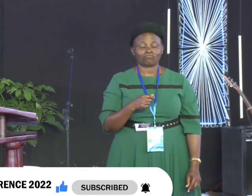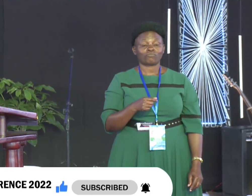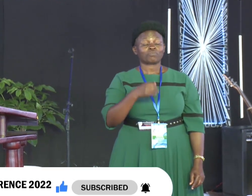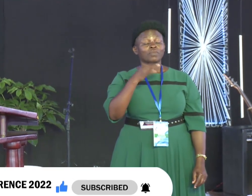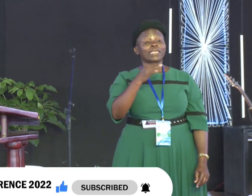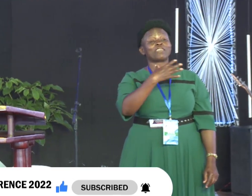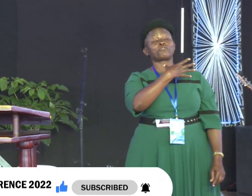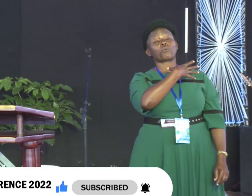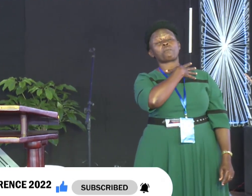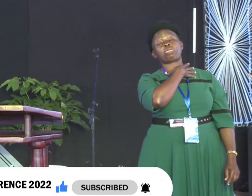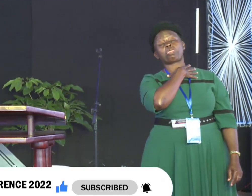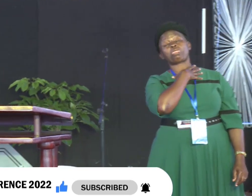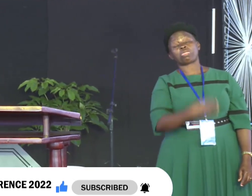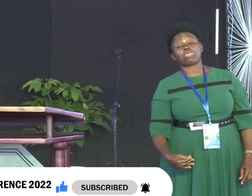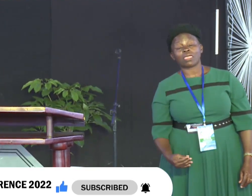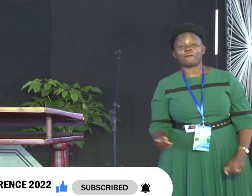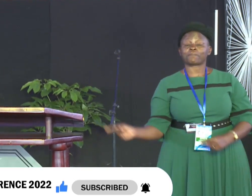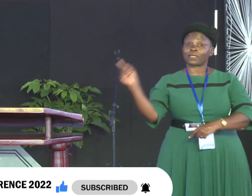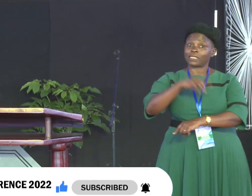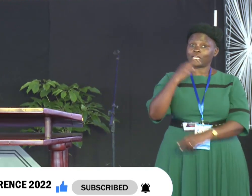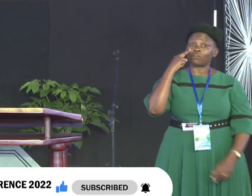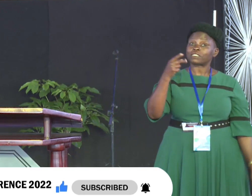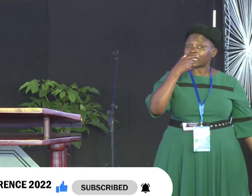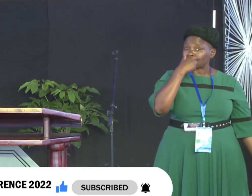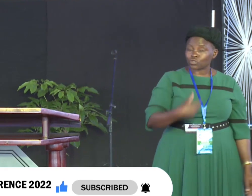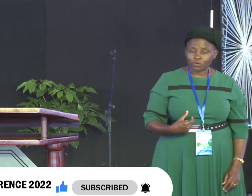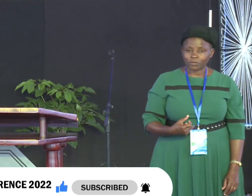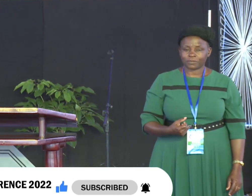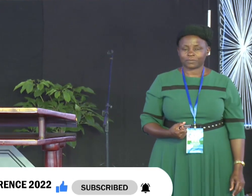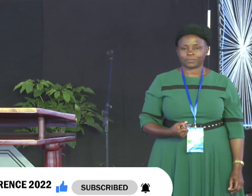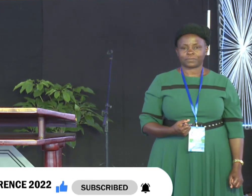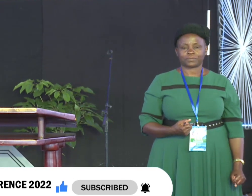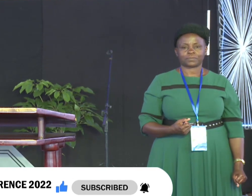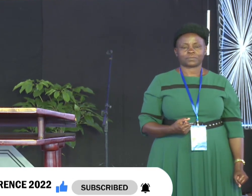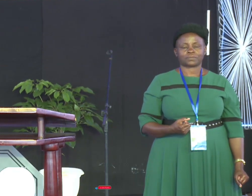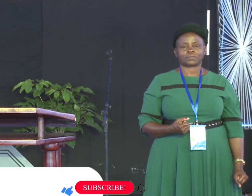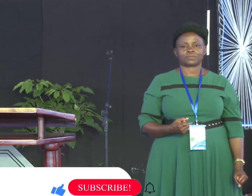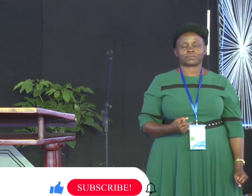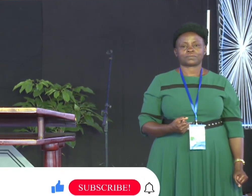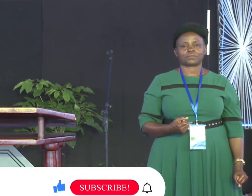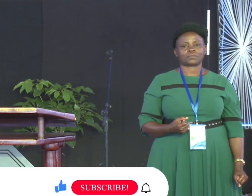evil day, that if you faint on an evil day, Proverbs 24:10.